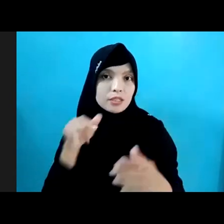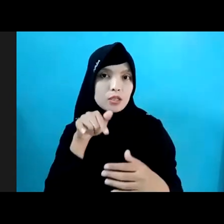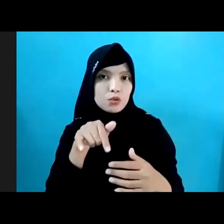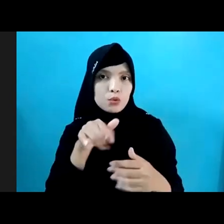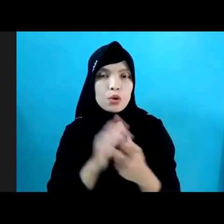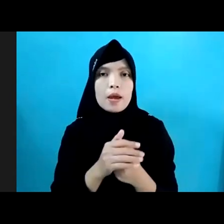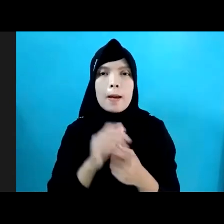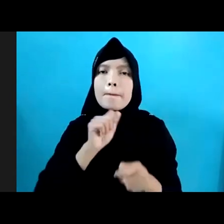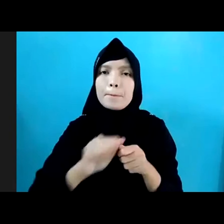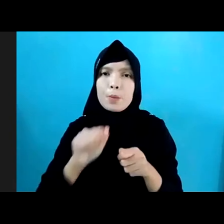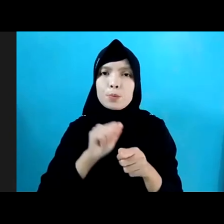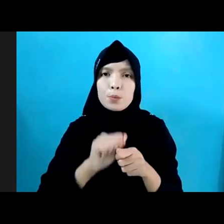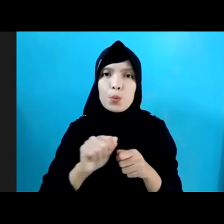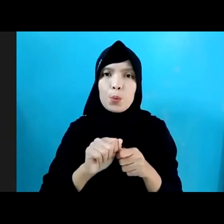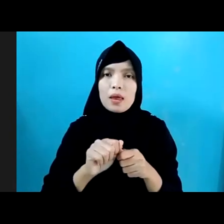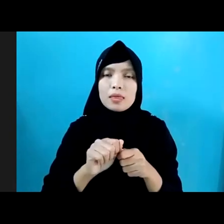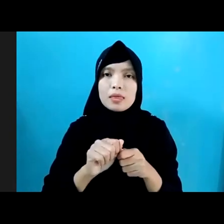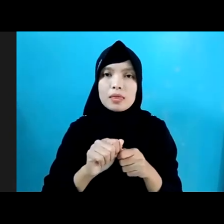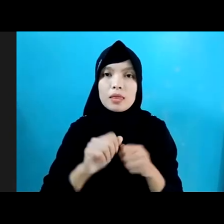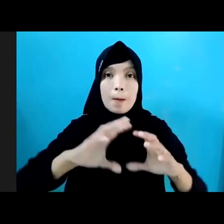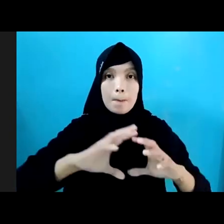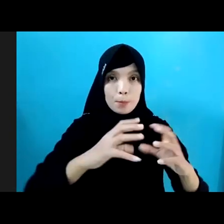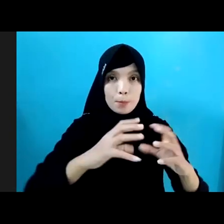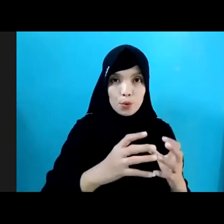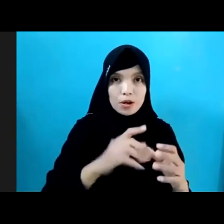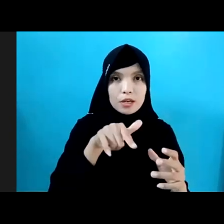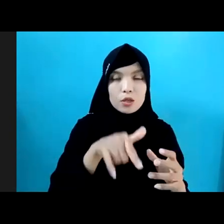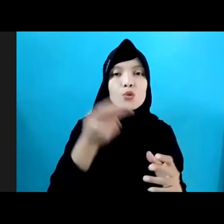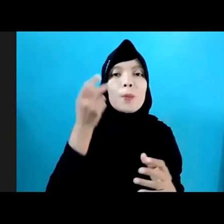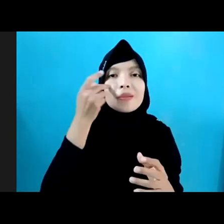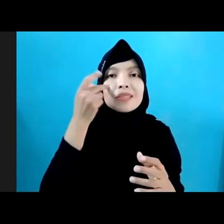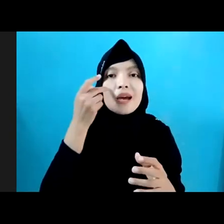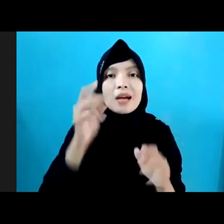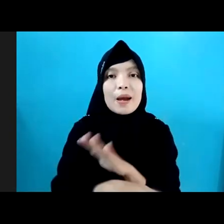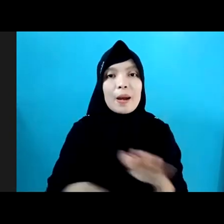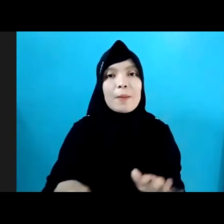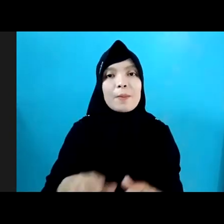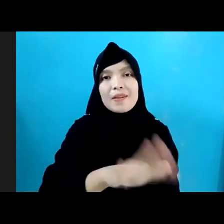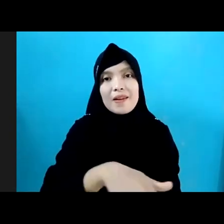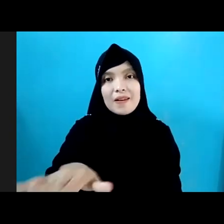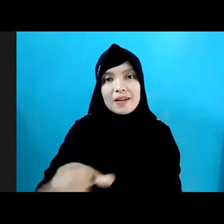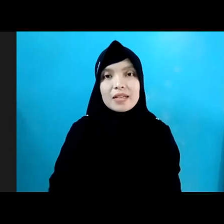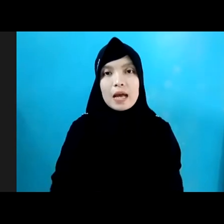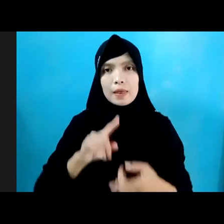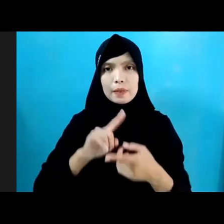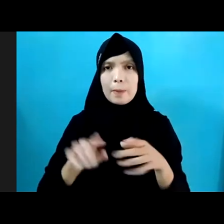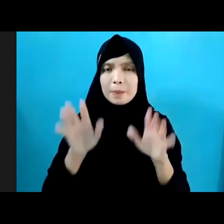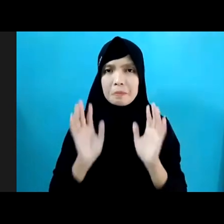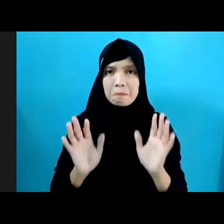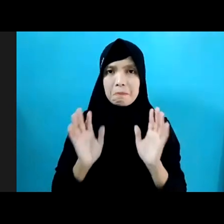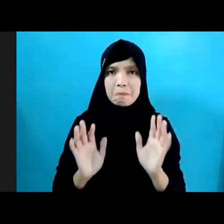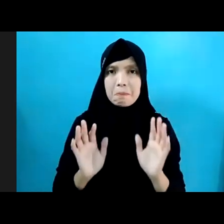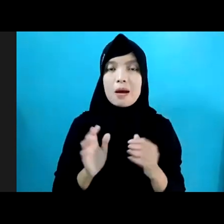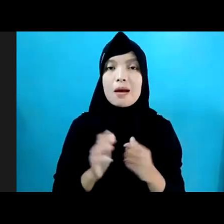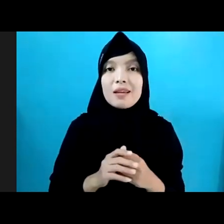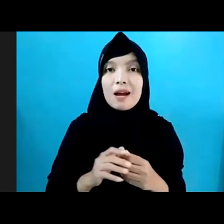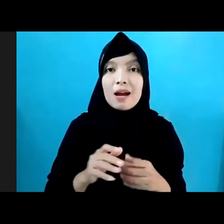Children Safe But As I Said Earlier Very Few Of Them Consult Children In A Meaningful Way In Fact